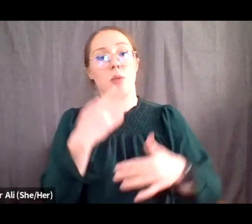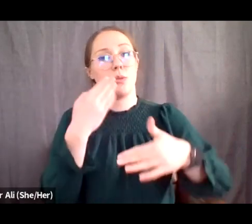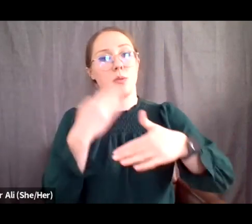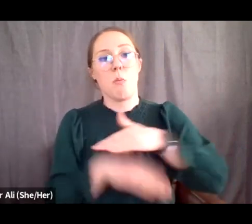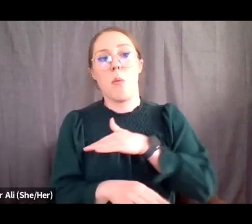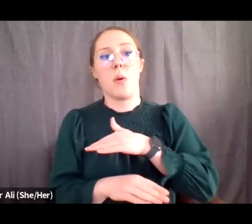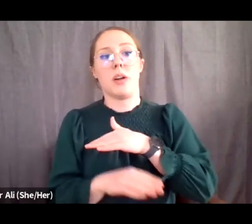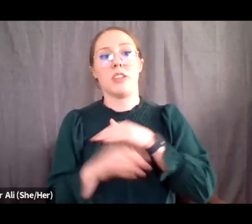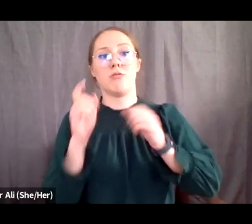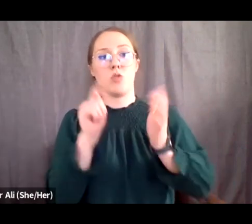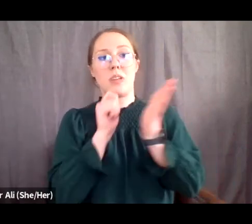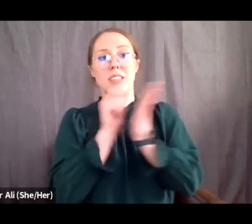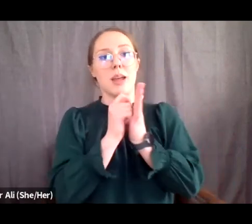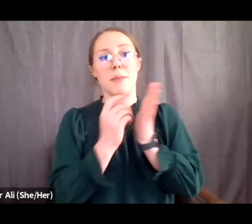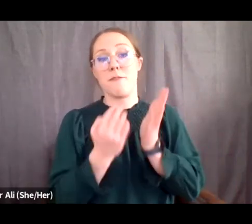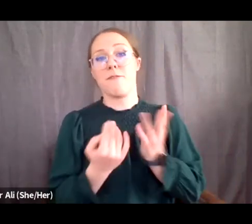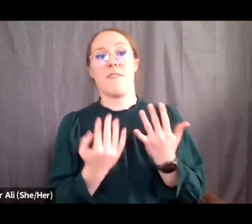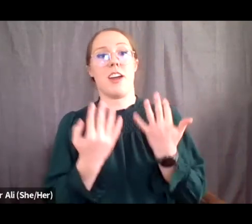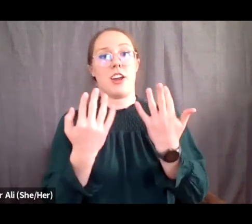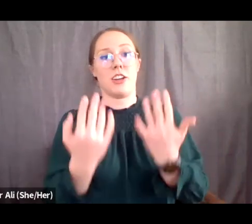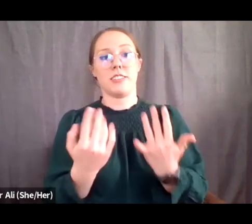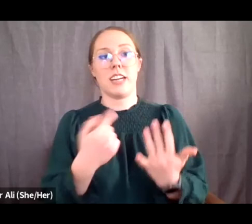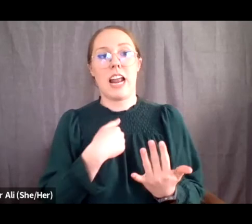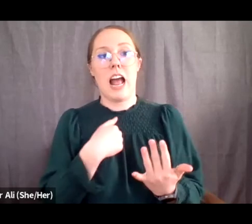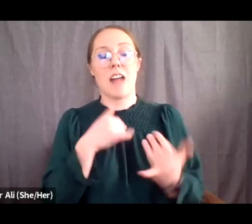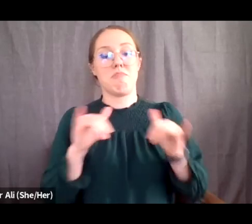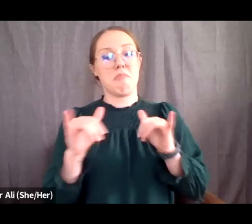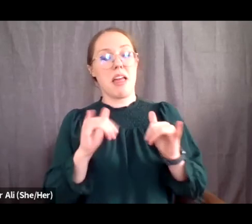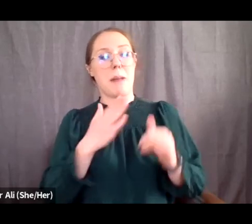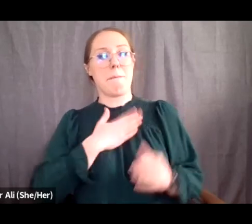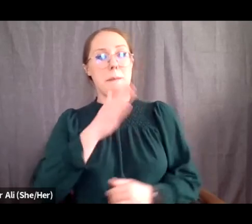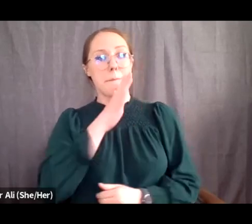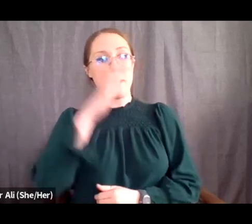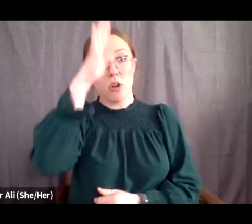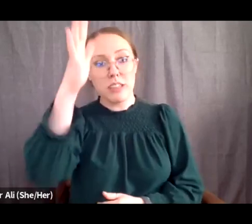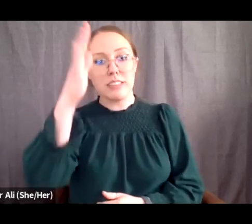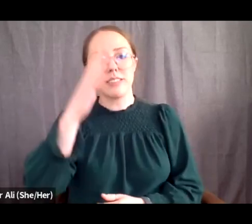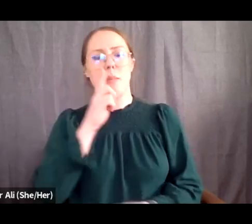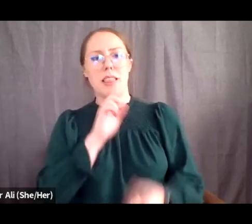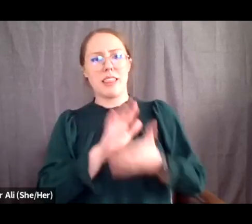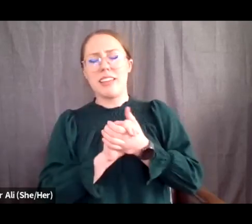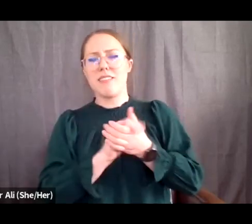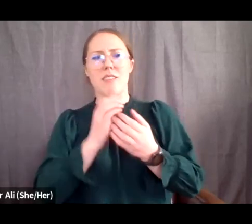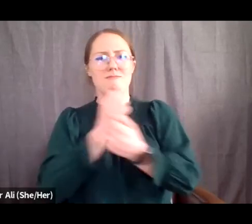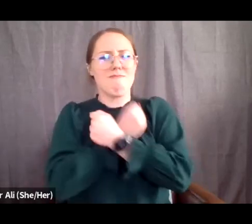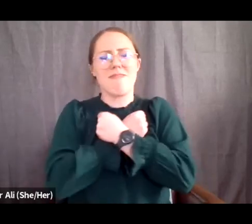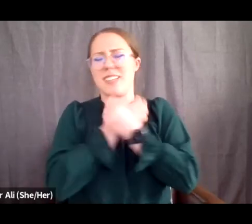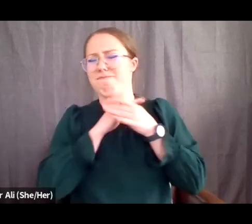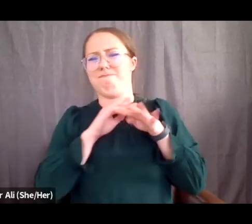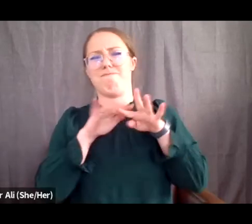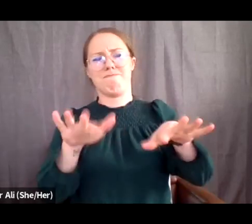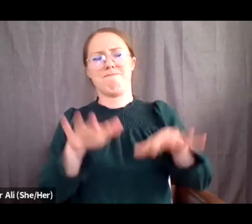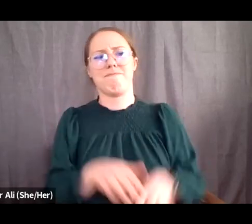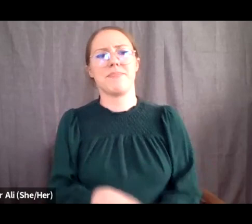a time of fire, and I, like my parents, I believe in radical love. Martin Luther